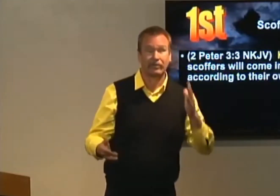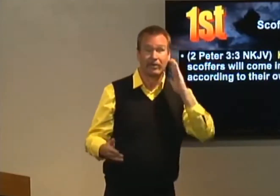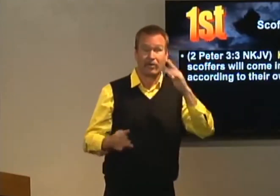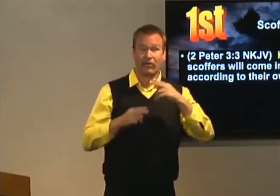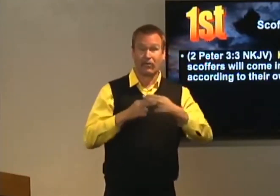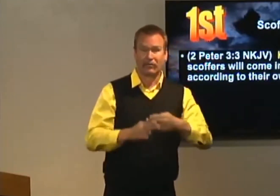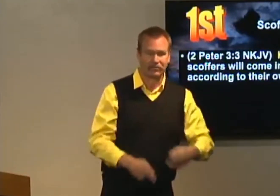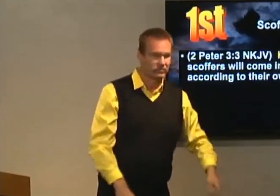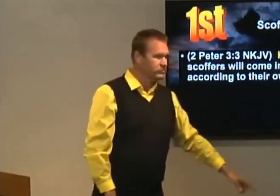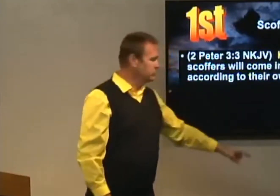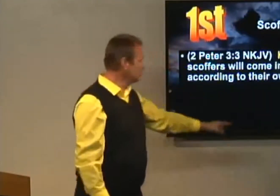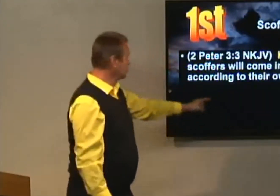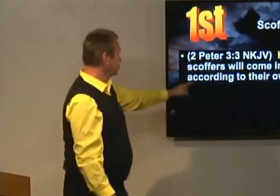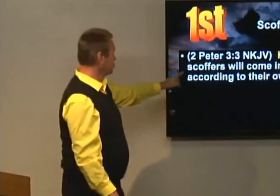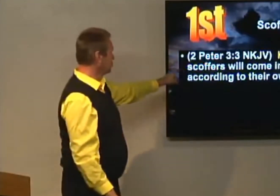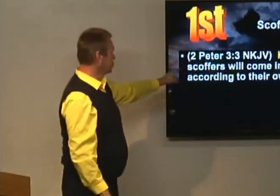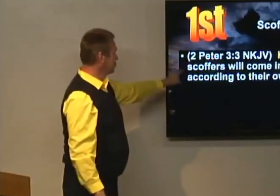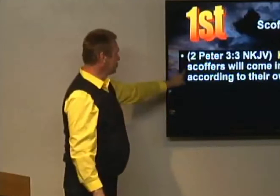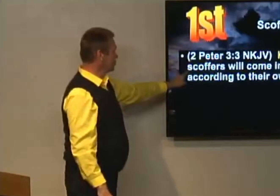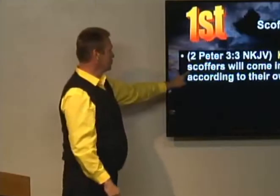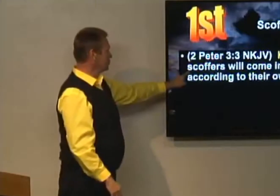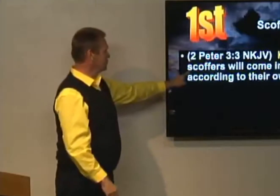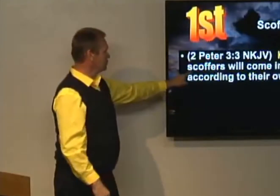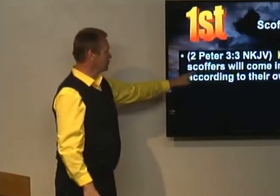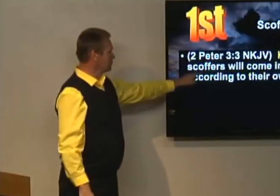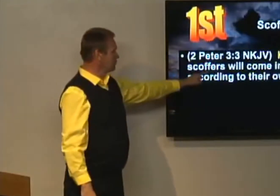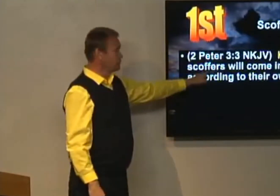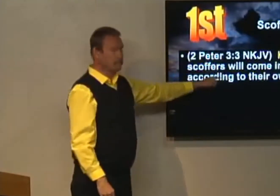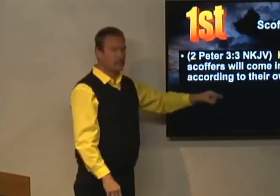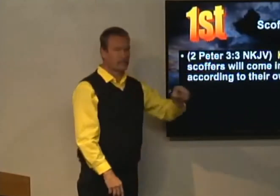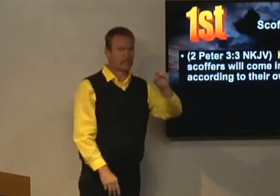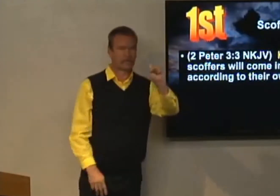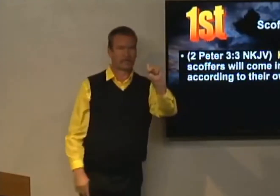happening in the end days, it says, this word here,